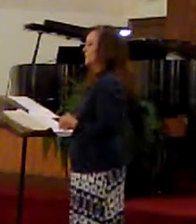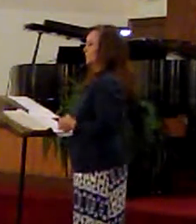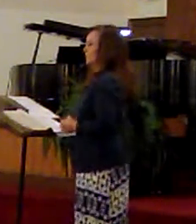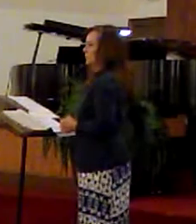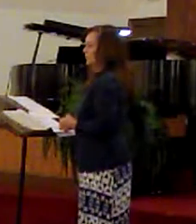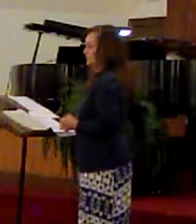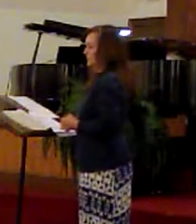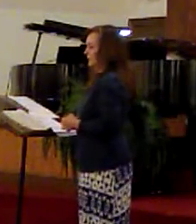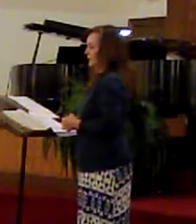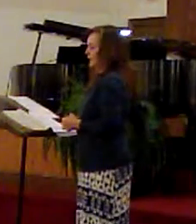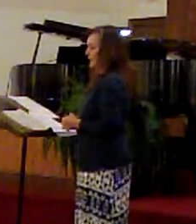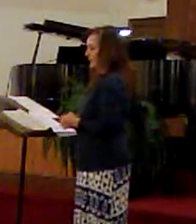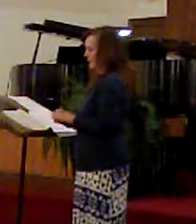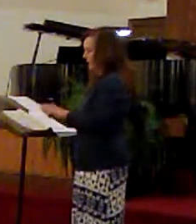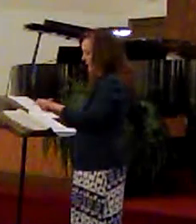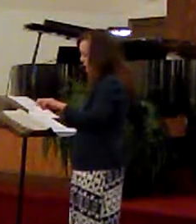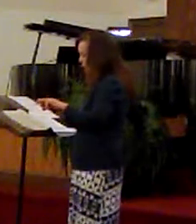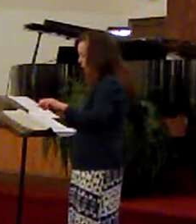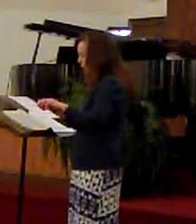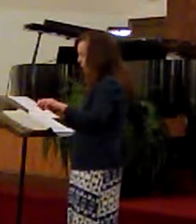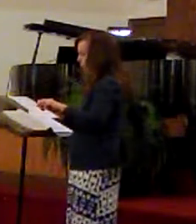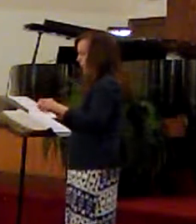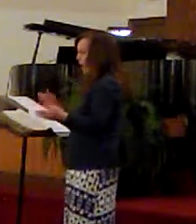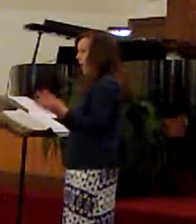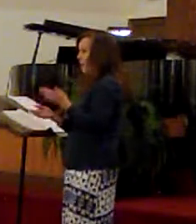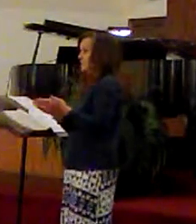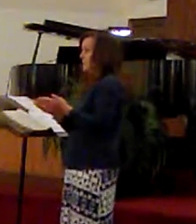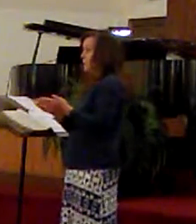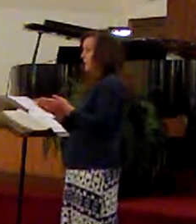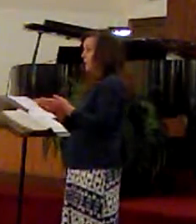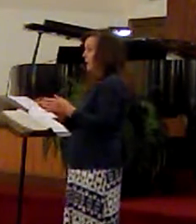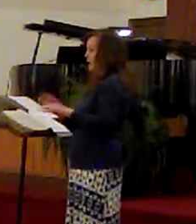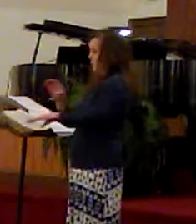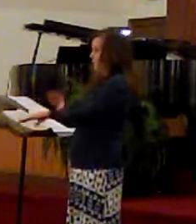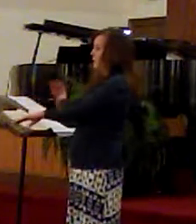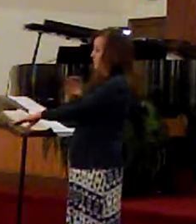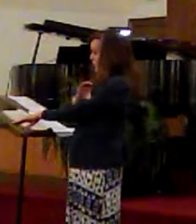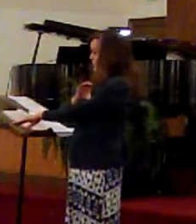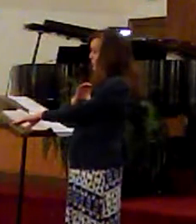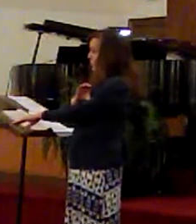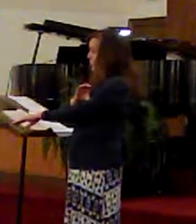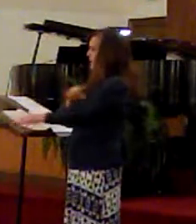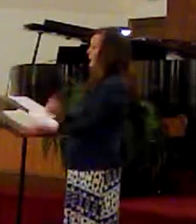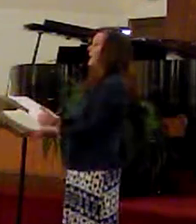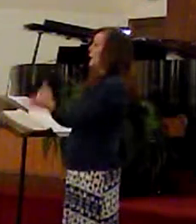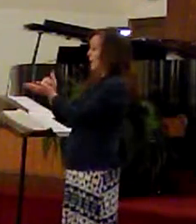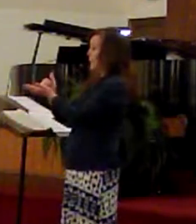And a searchable electronic Bible are really all that is necessary.